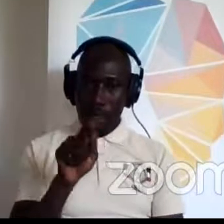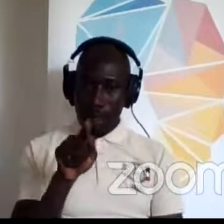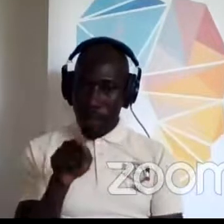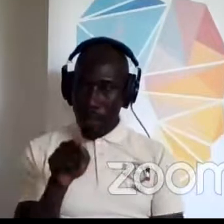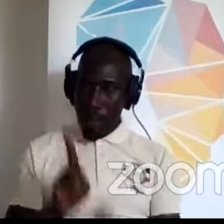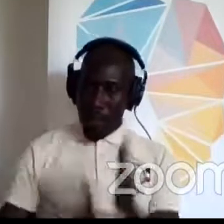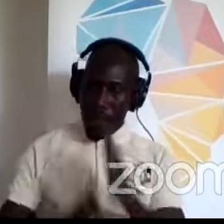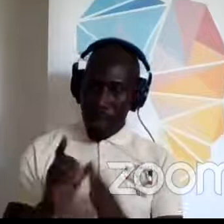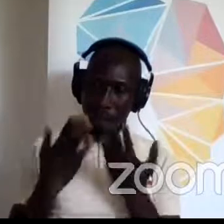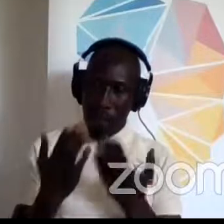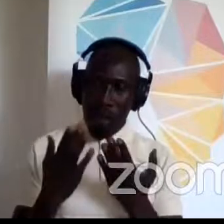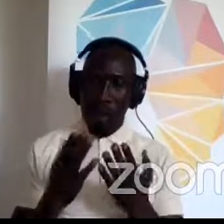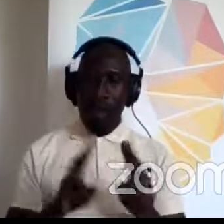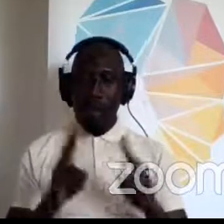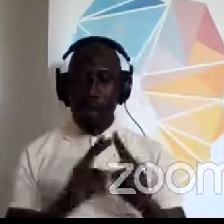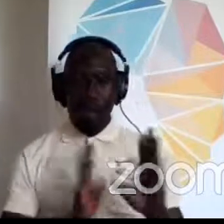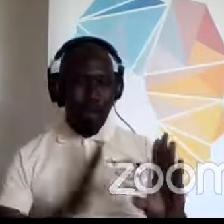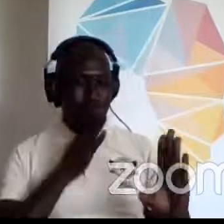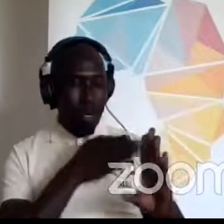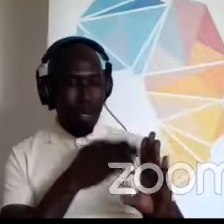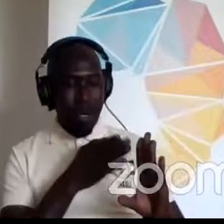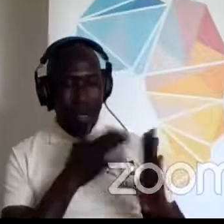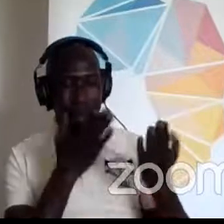developed a very specific